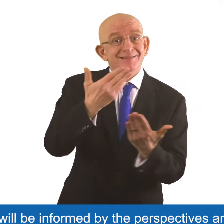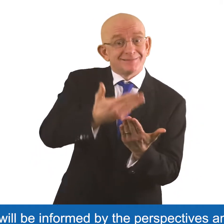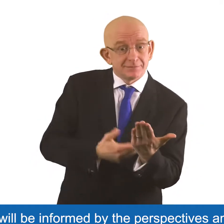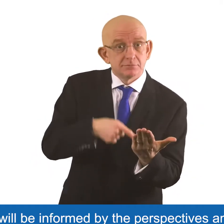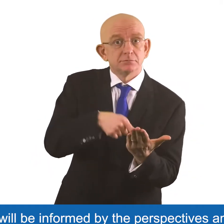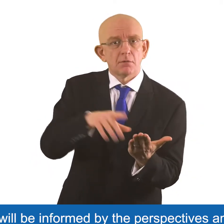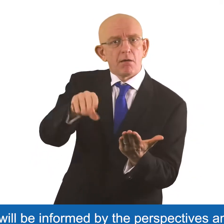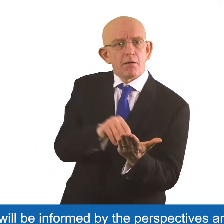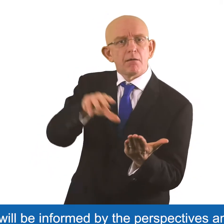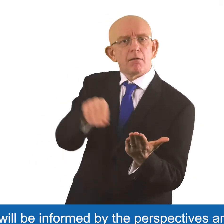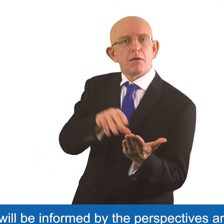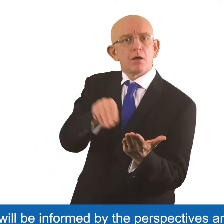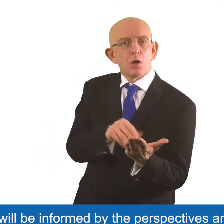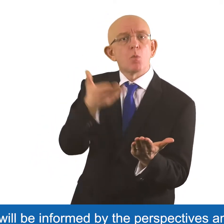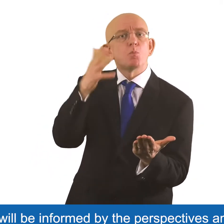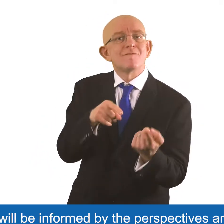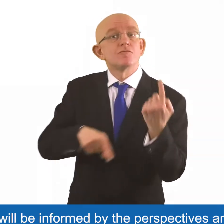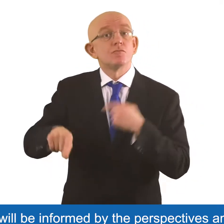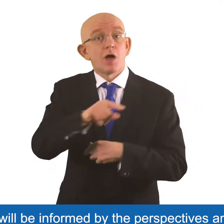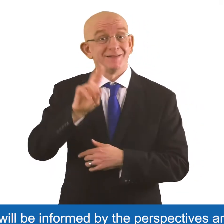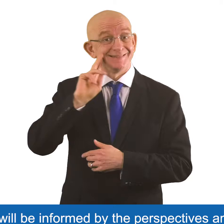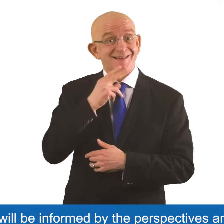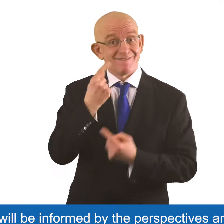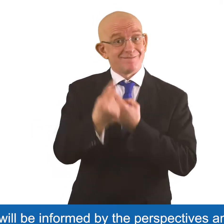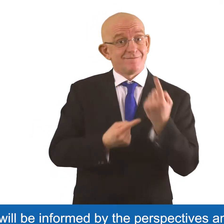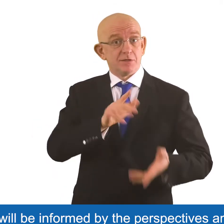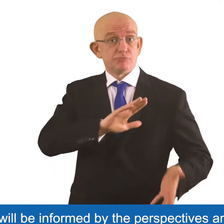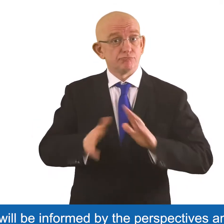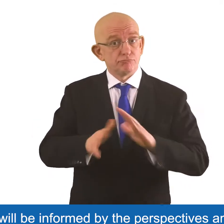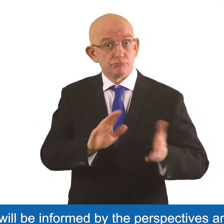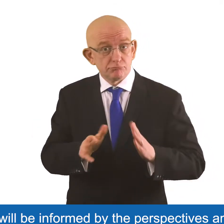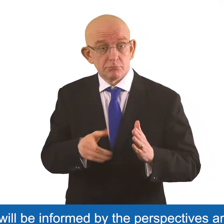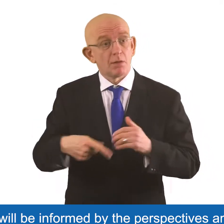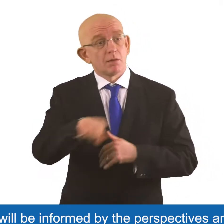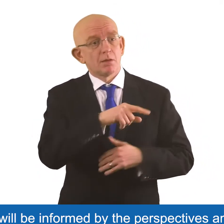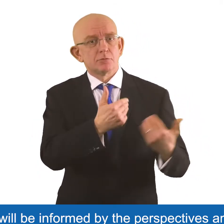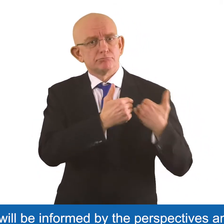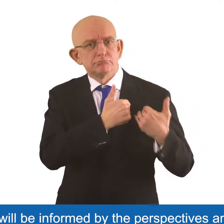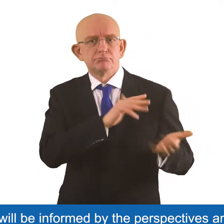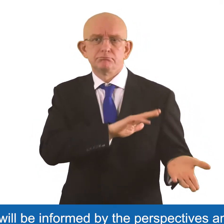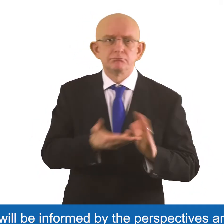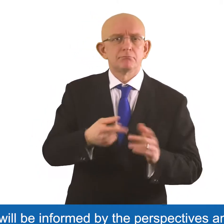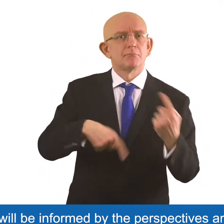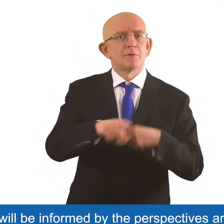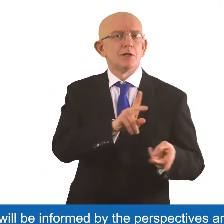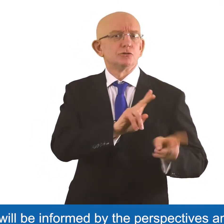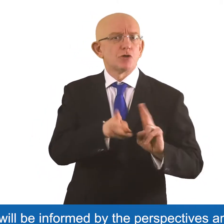Guidance will be informed by the perspectives and priorities of deaf BSL signers, interpretation